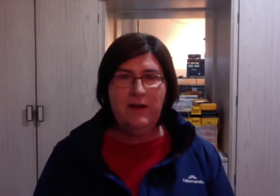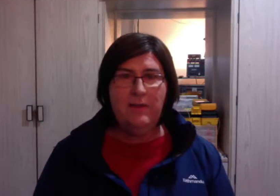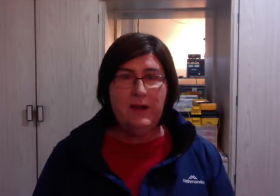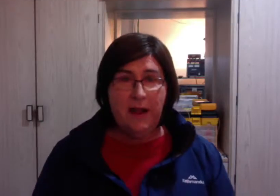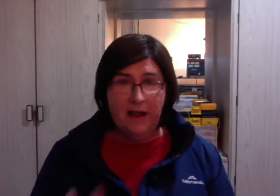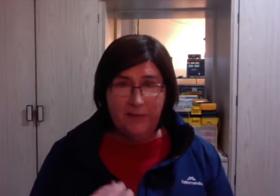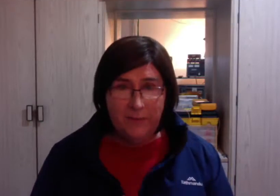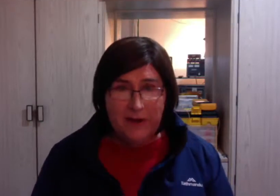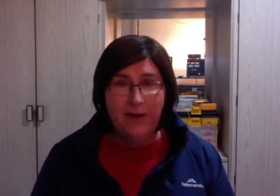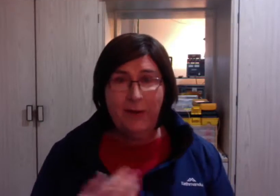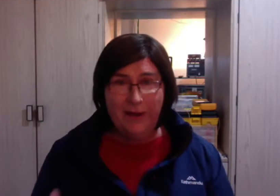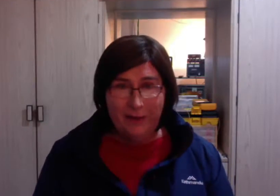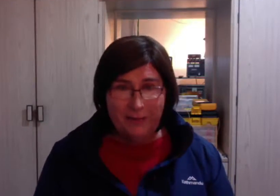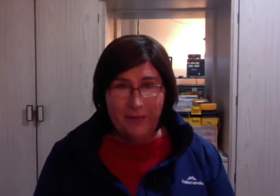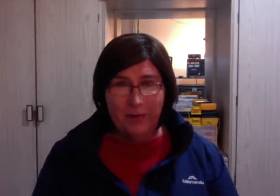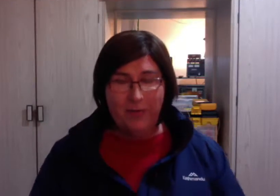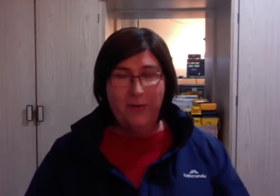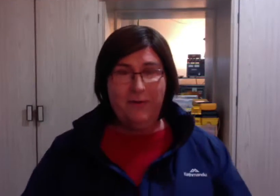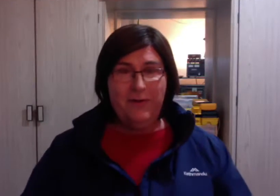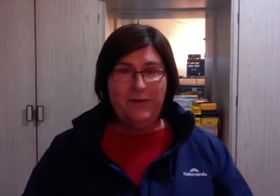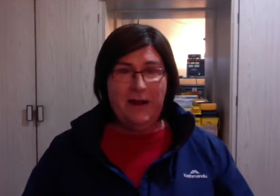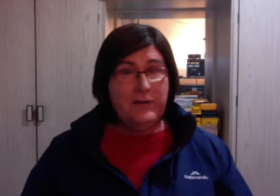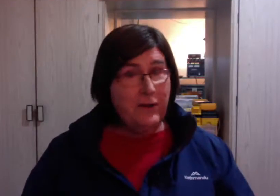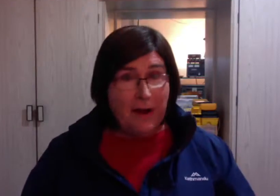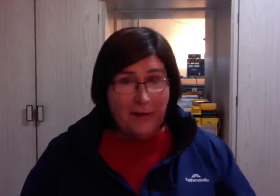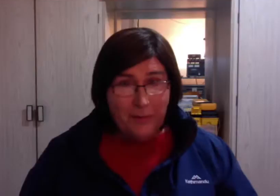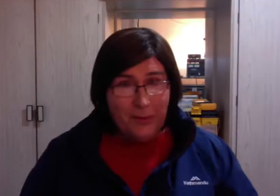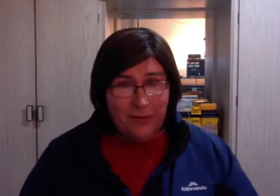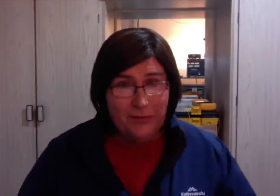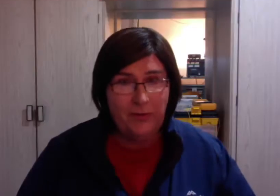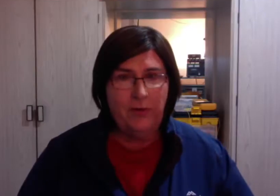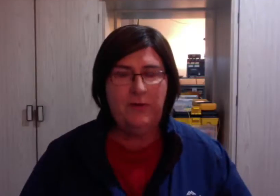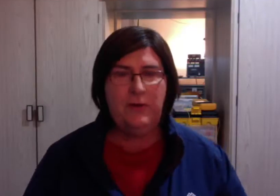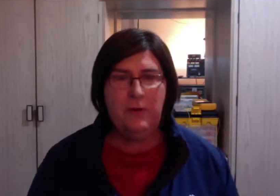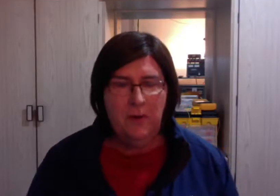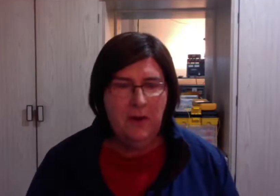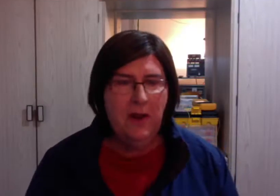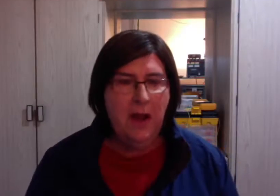I mean ask me and I'll tell you if it's a proper off-road trailer. Don't ask the person who sold it to you.